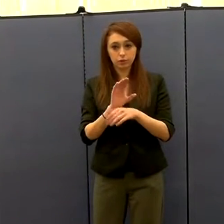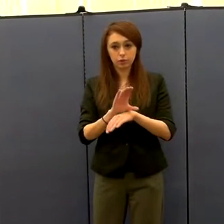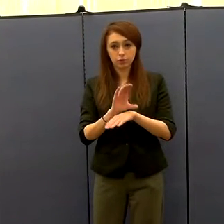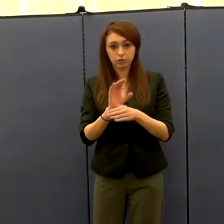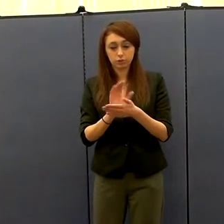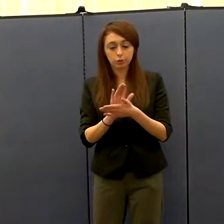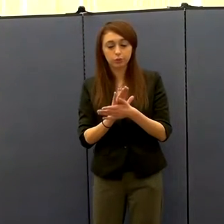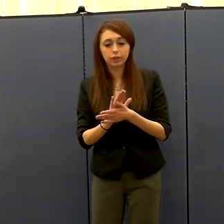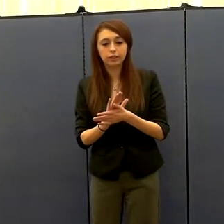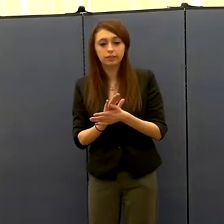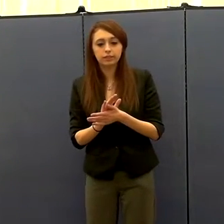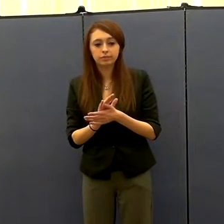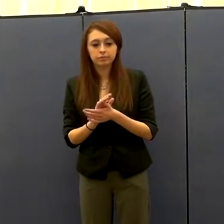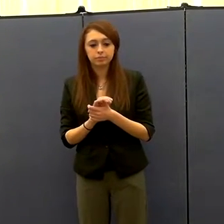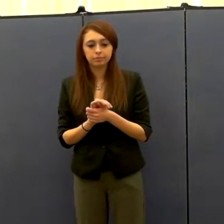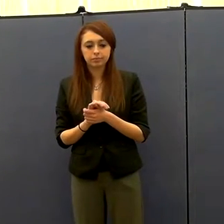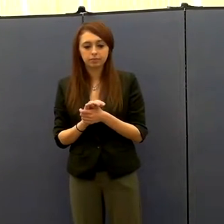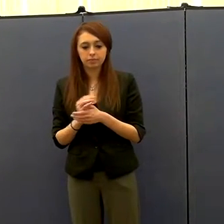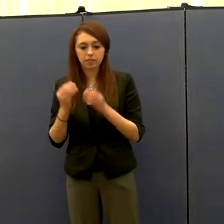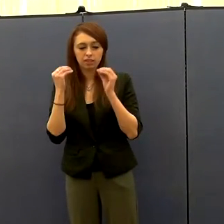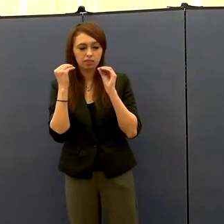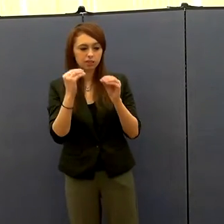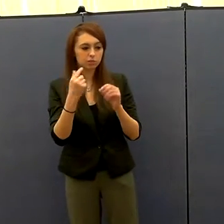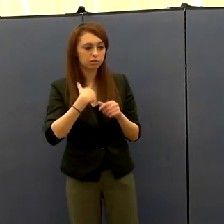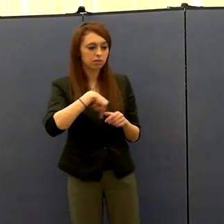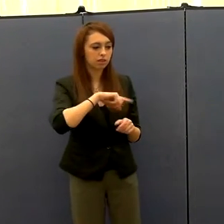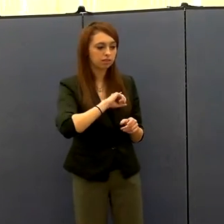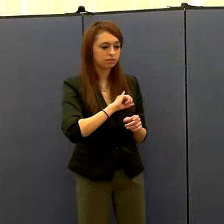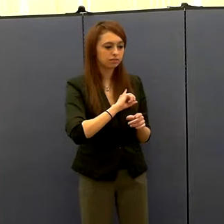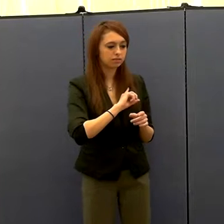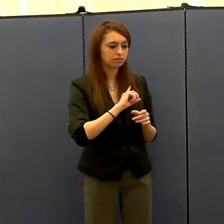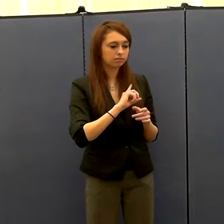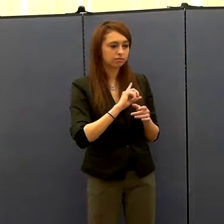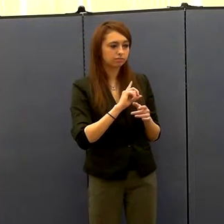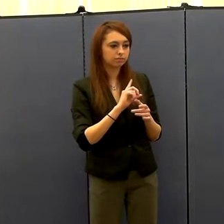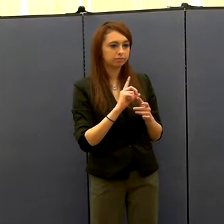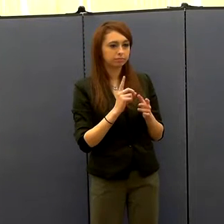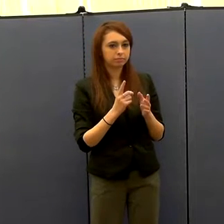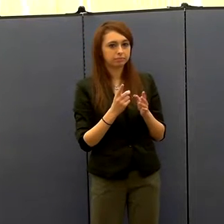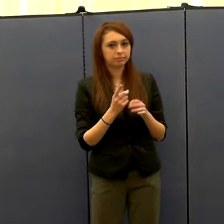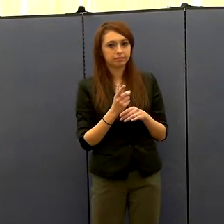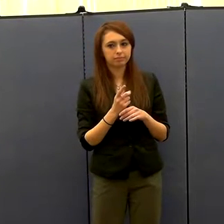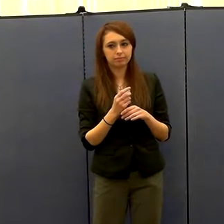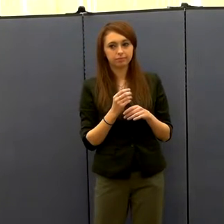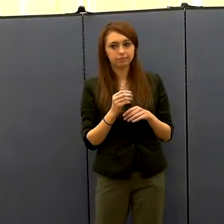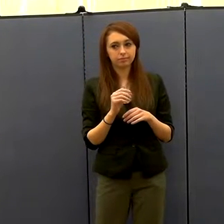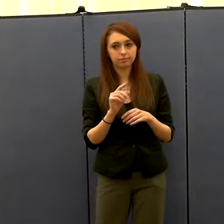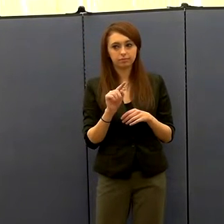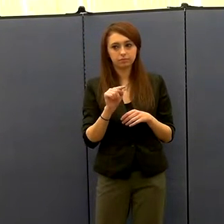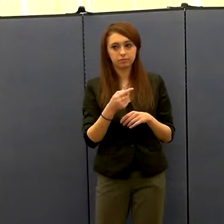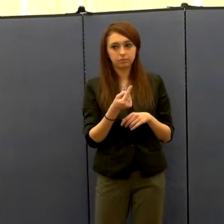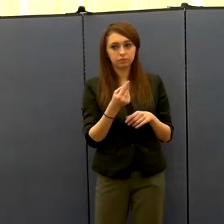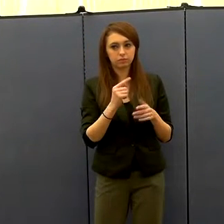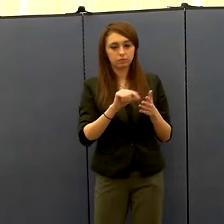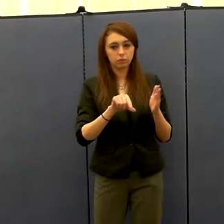expect to be 1 grade point average below everyone else. In seminary, we did a lot of writing,